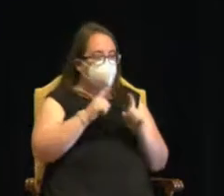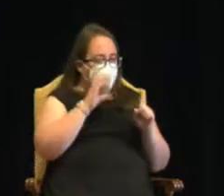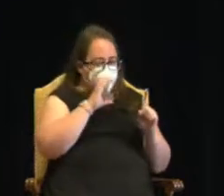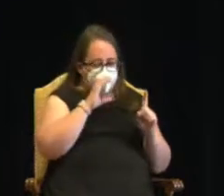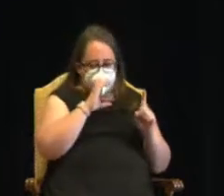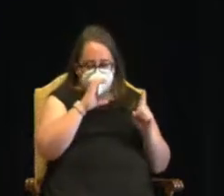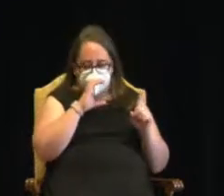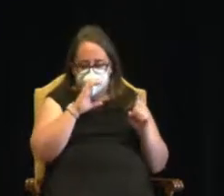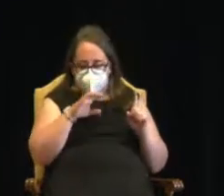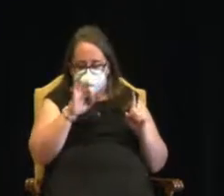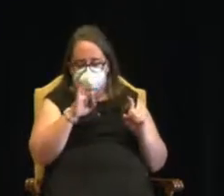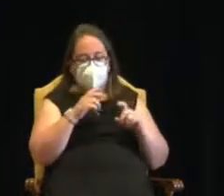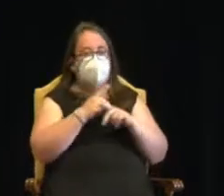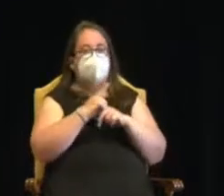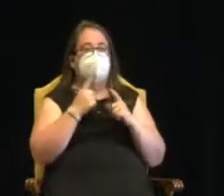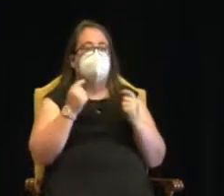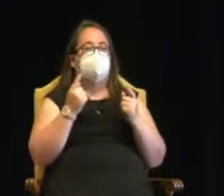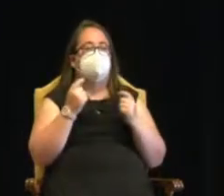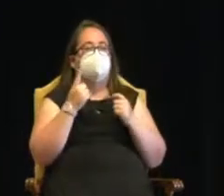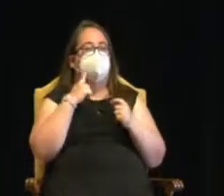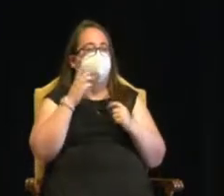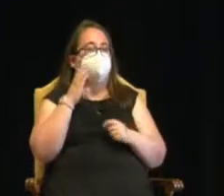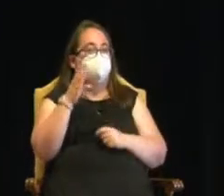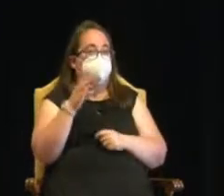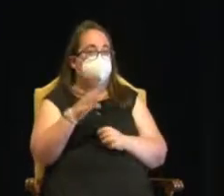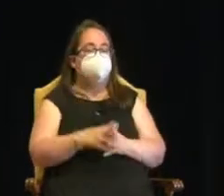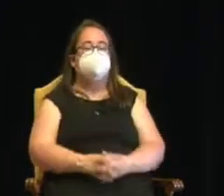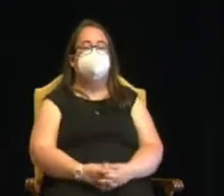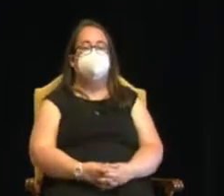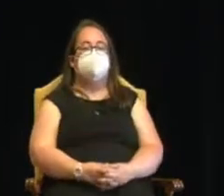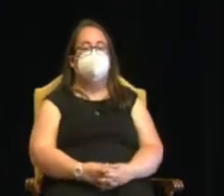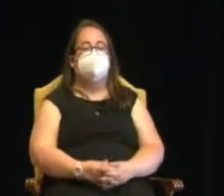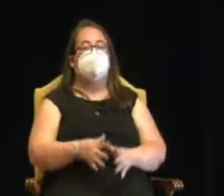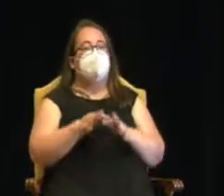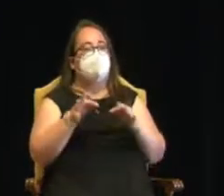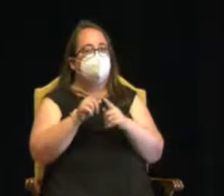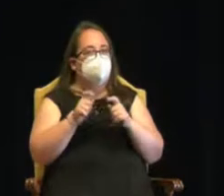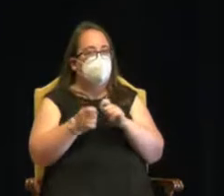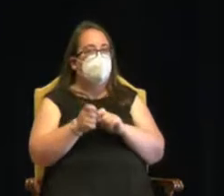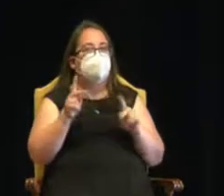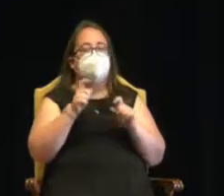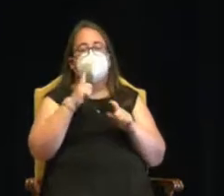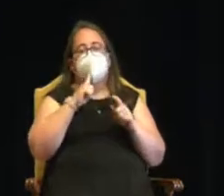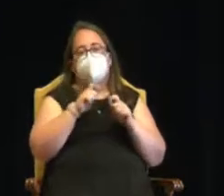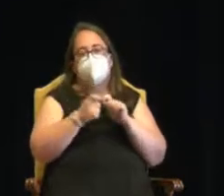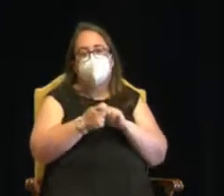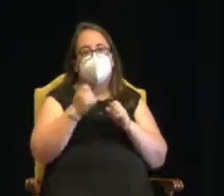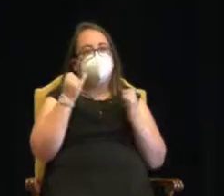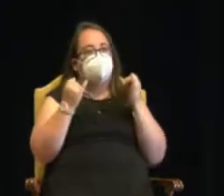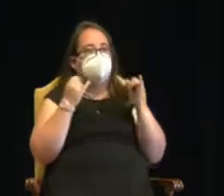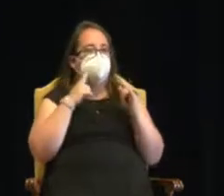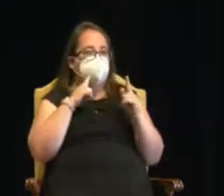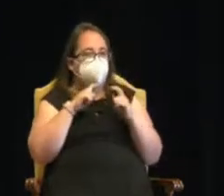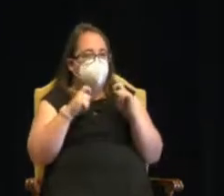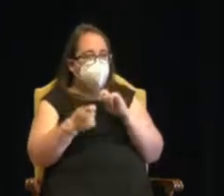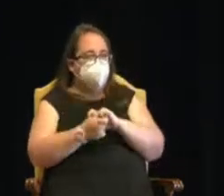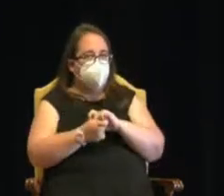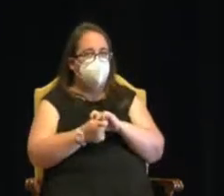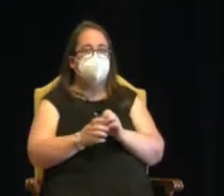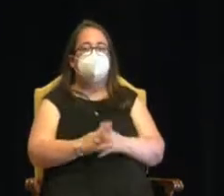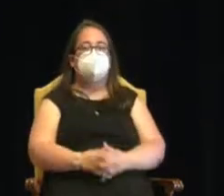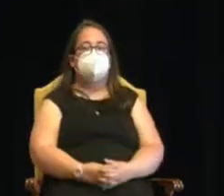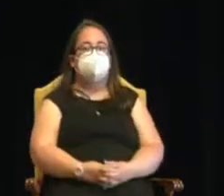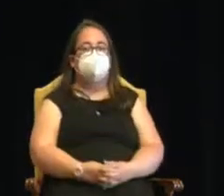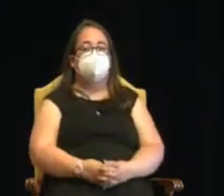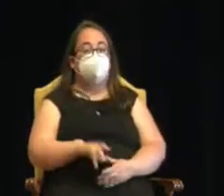and figure out what to do about that. Language is changing, people are changing, our ideas are changing. Is that